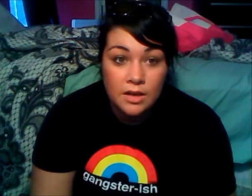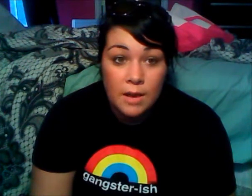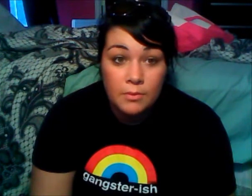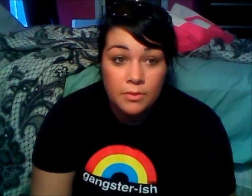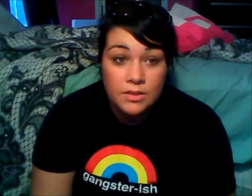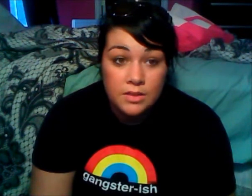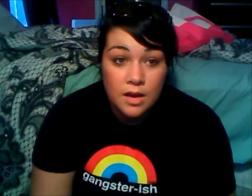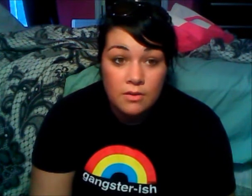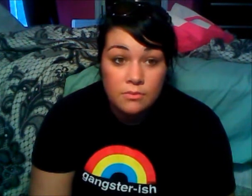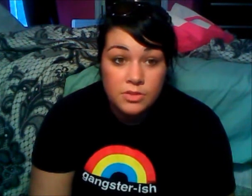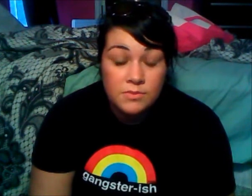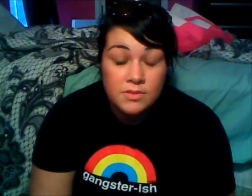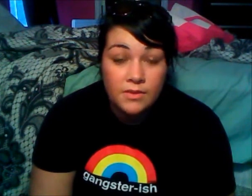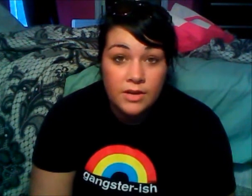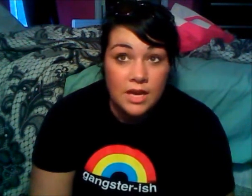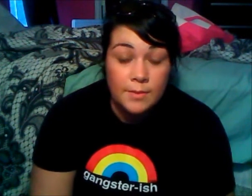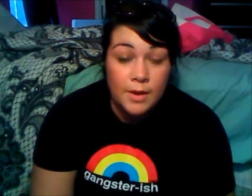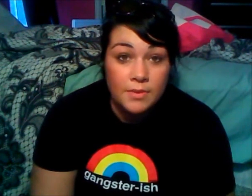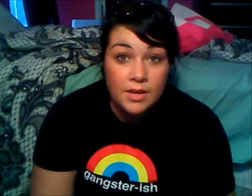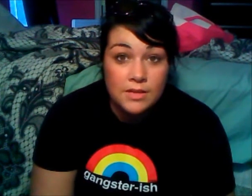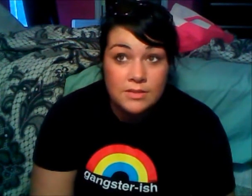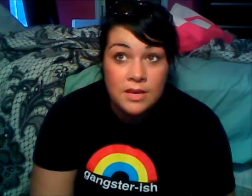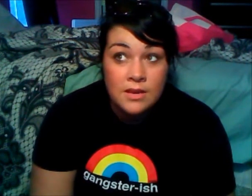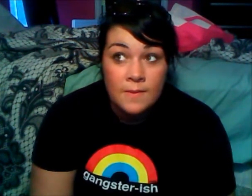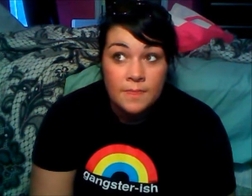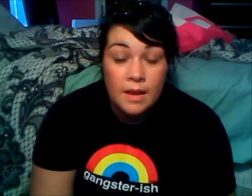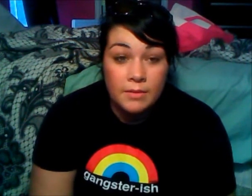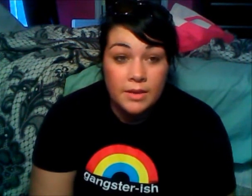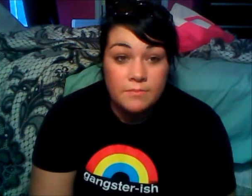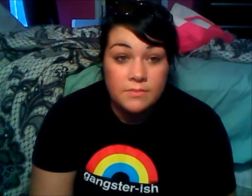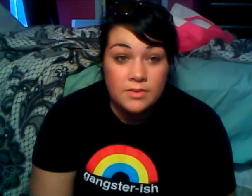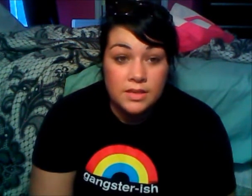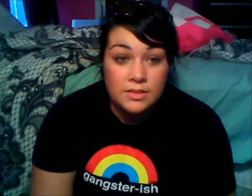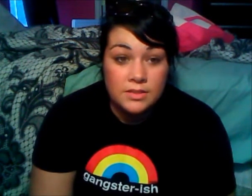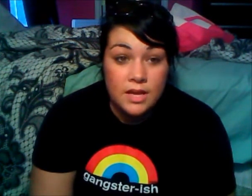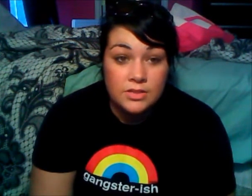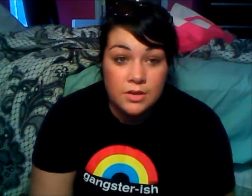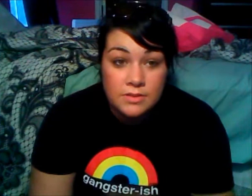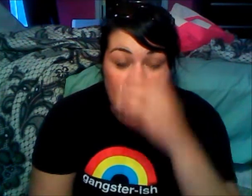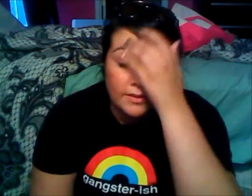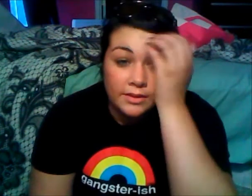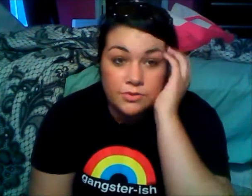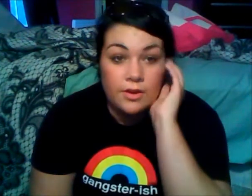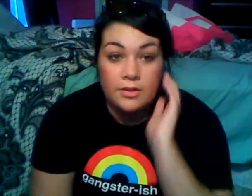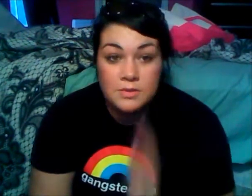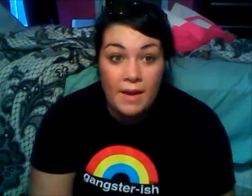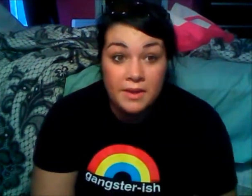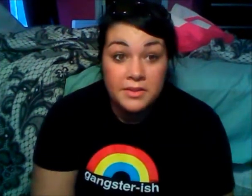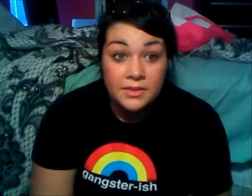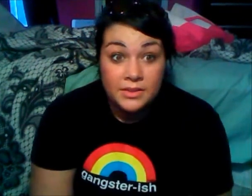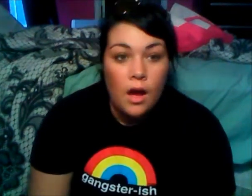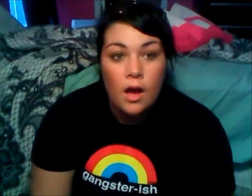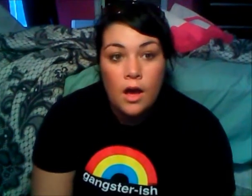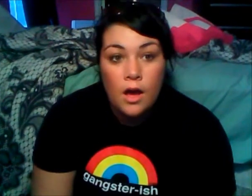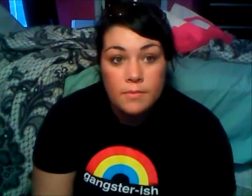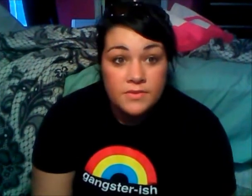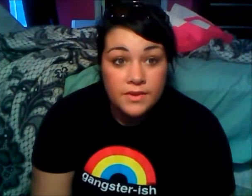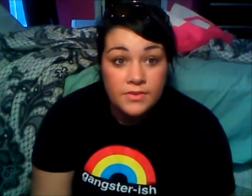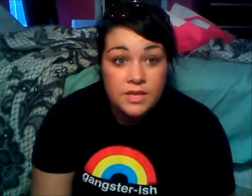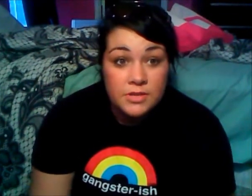couple of weeks ago, which I'm still very sad about because I'm, like, addicted to that show. It's kind of like a drug. It's bad. This video is going to be